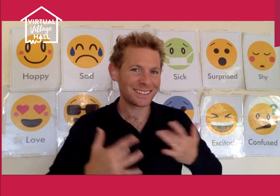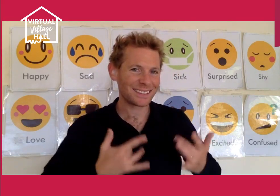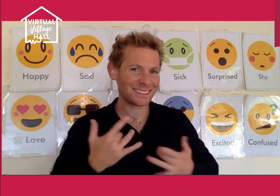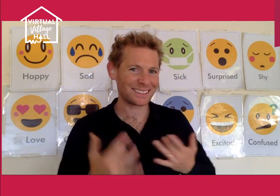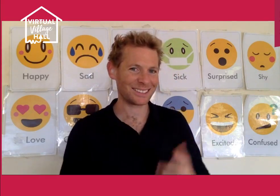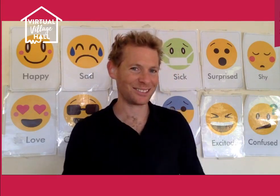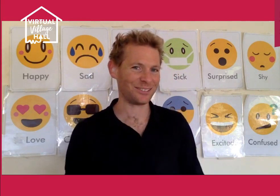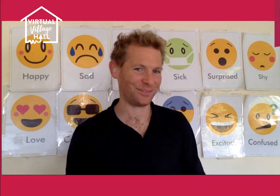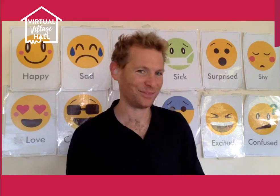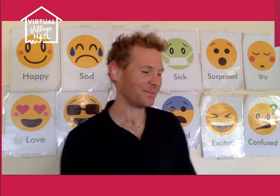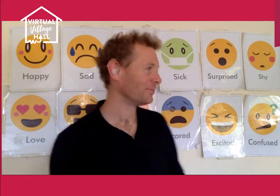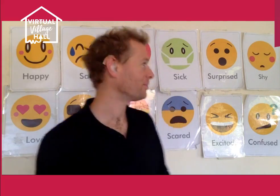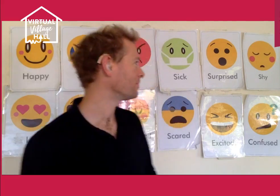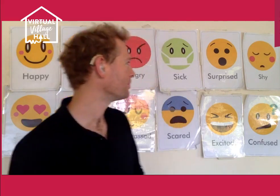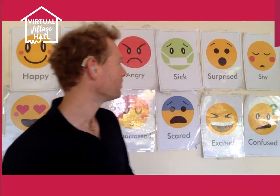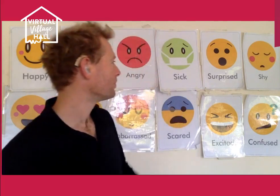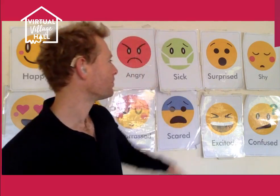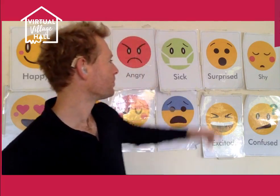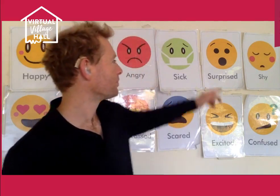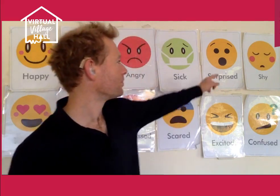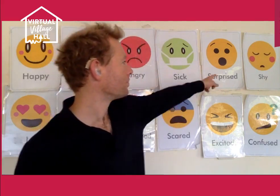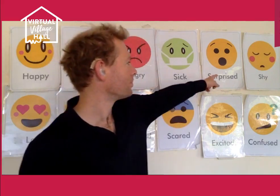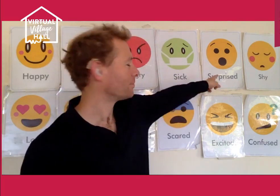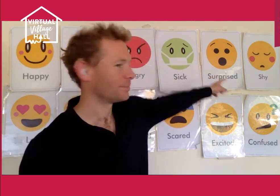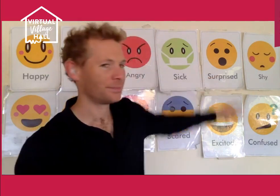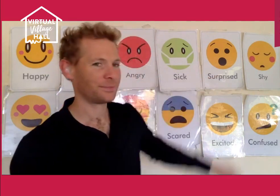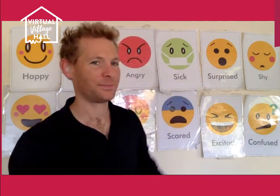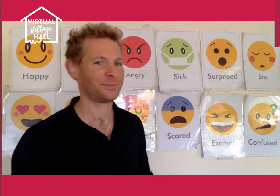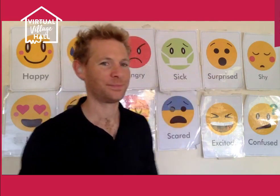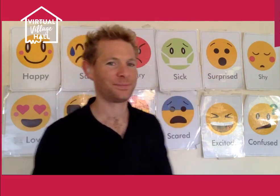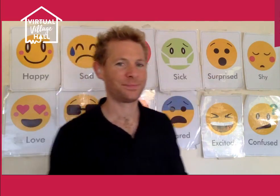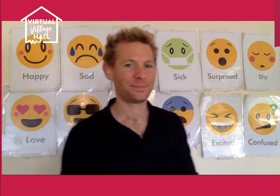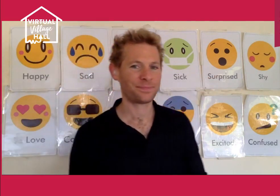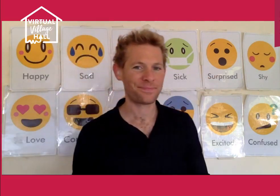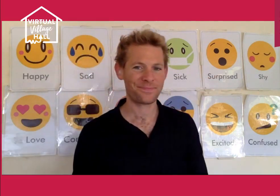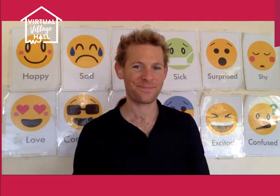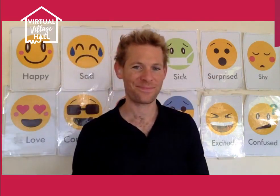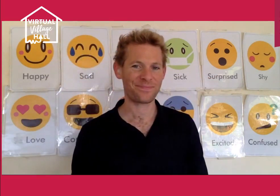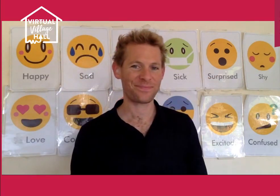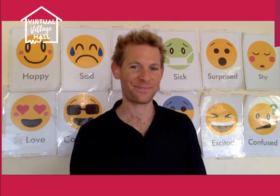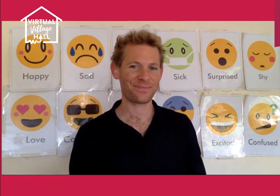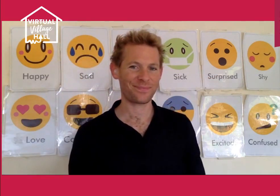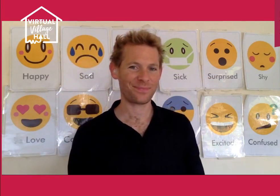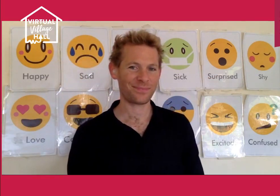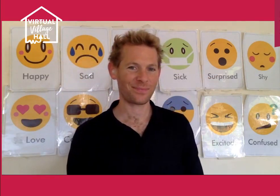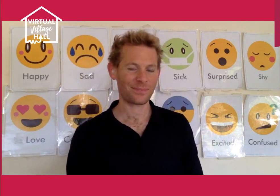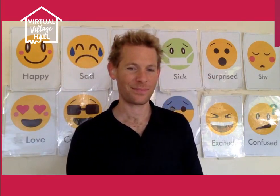Excited. Or excited. Yeah. What's the sign for surprised?